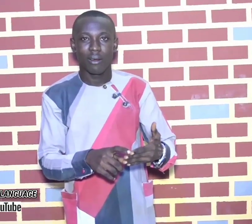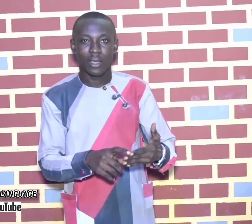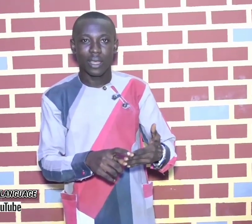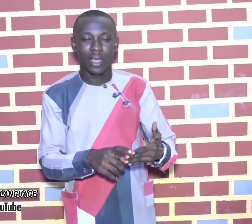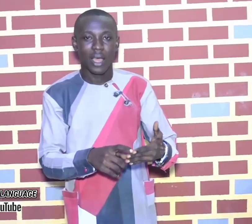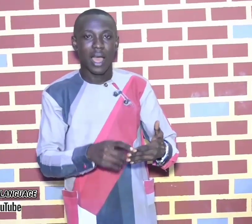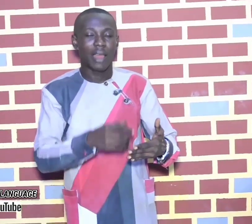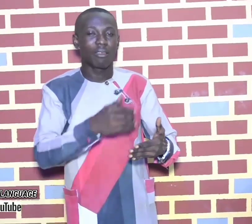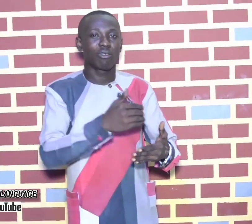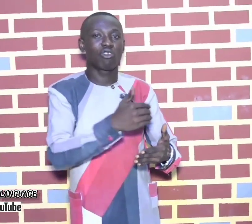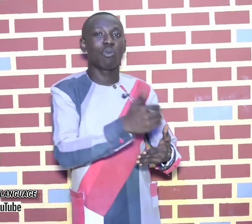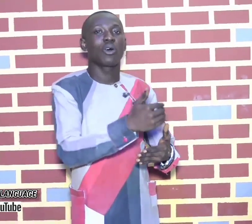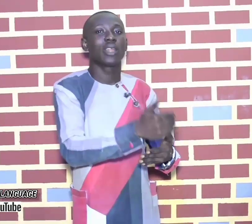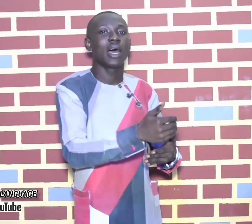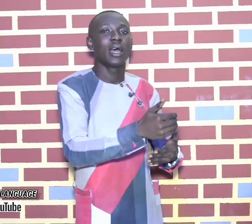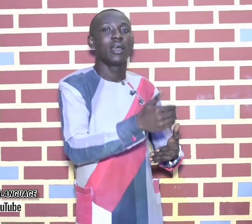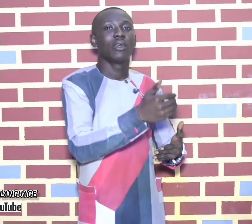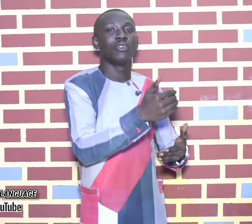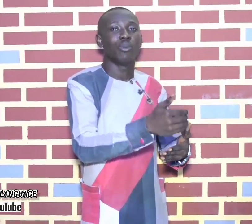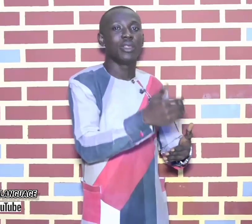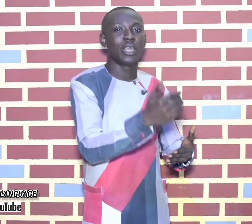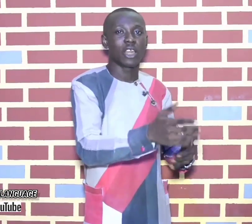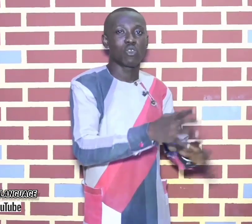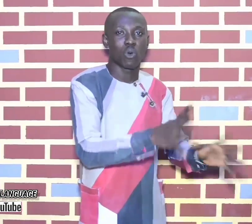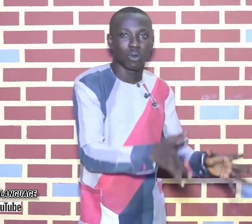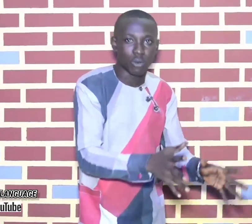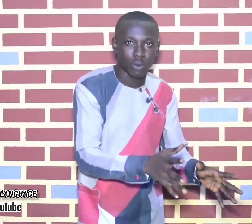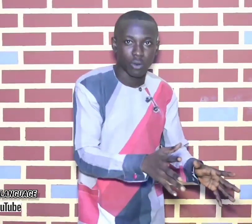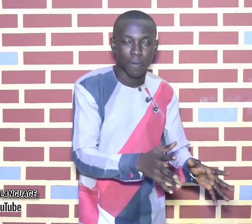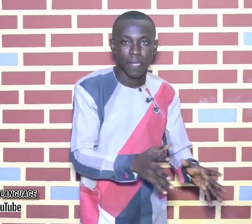okay, and some other WH word.